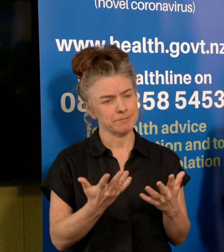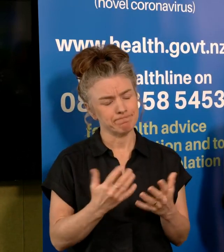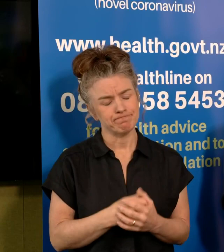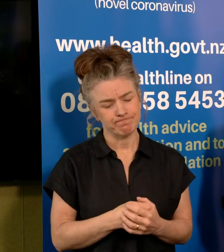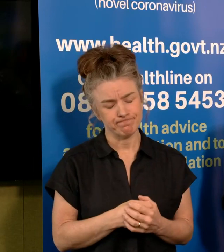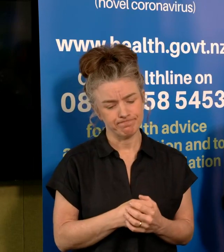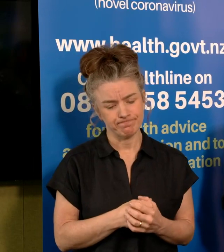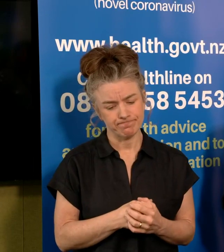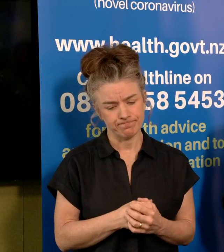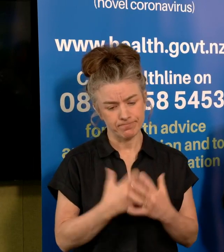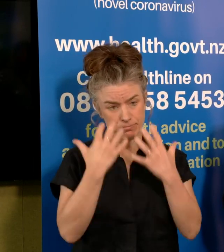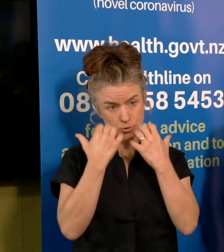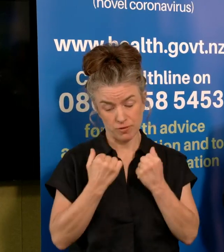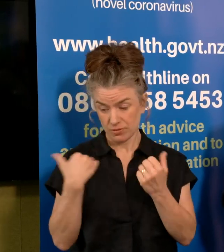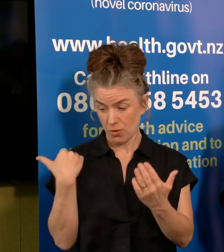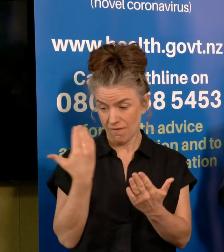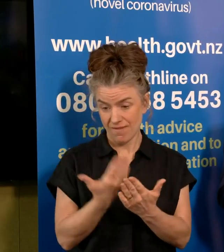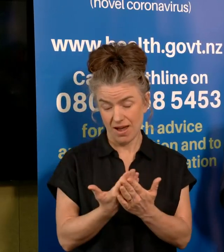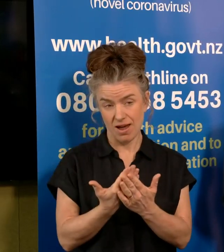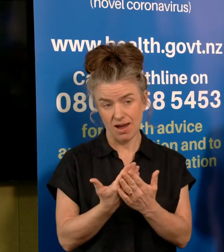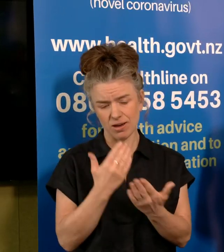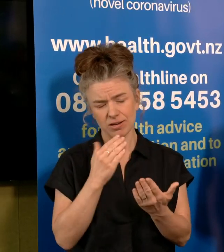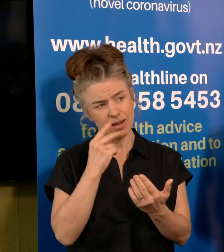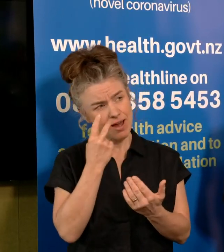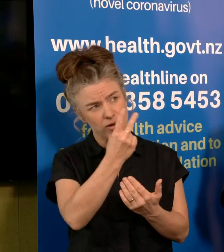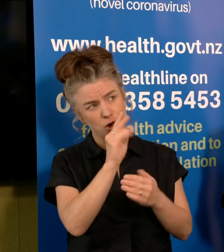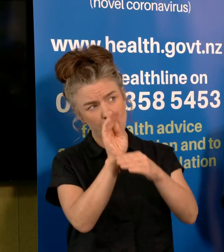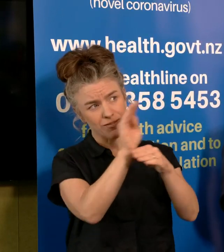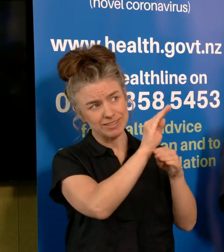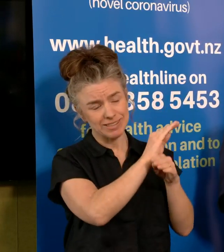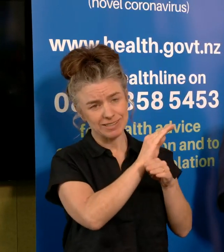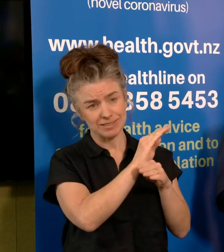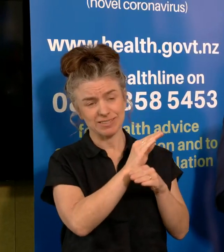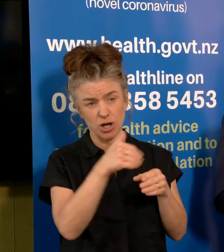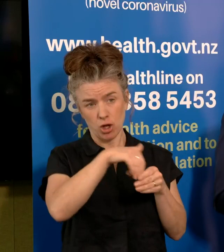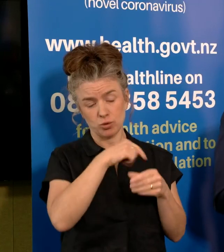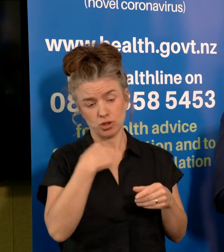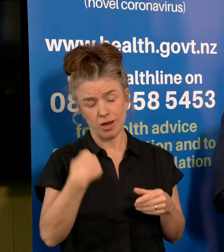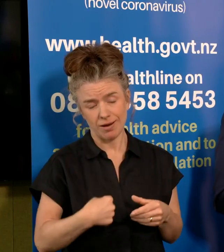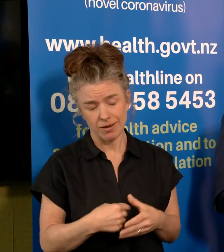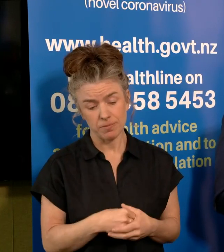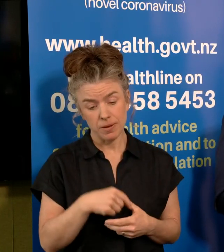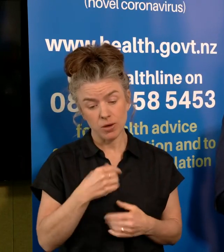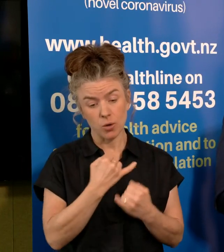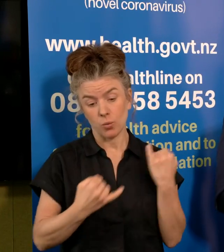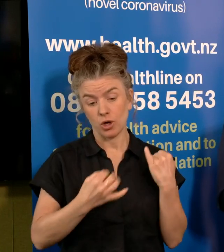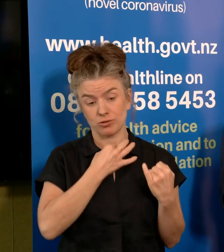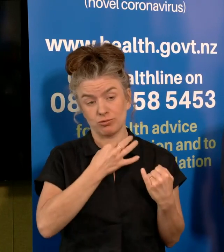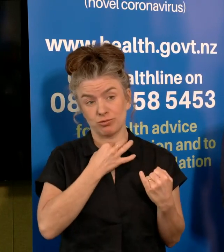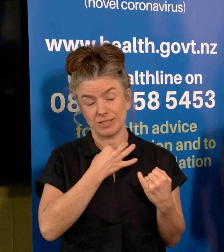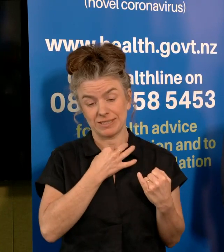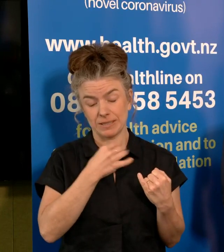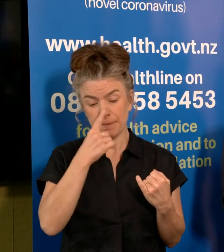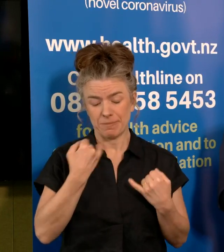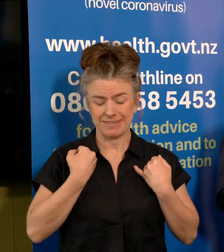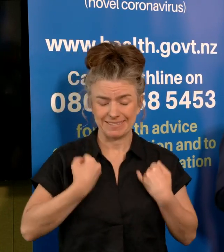from the evidence from outbreaks overseas, and even the early evidence from China, is the people who are at most risk of